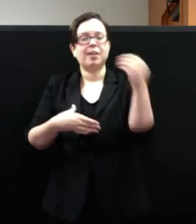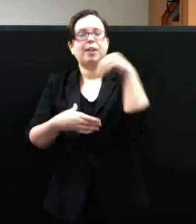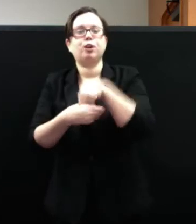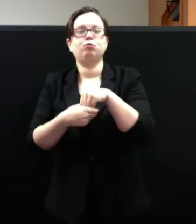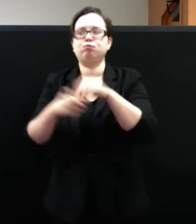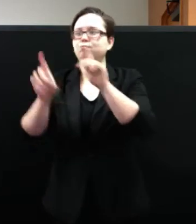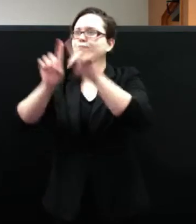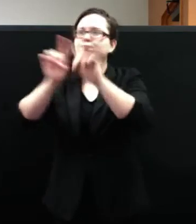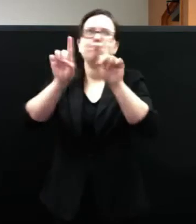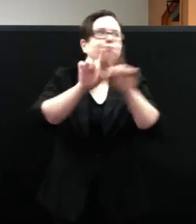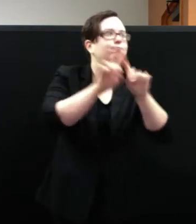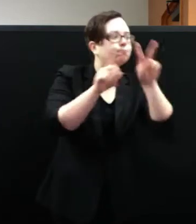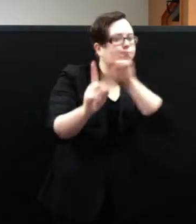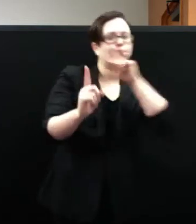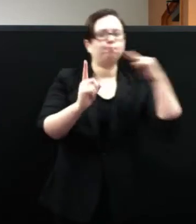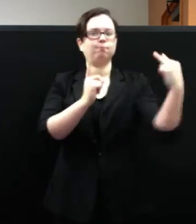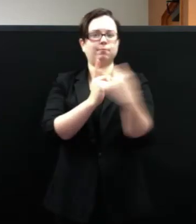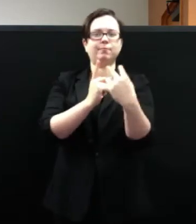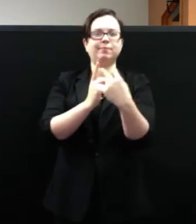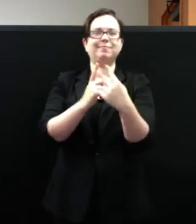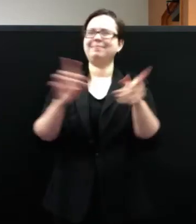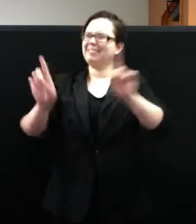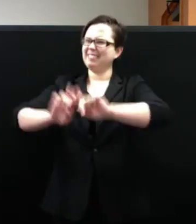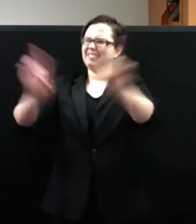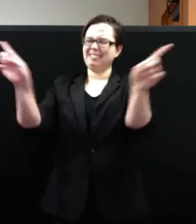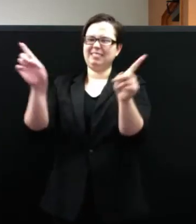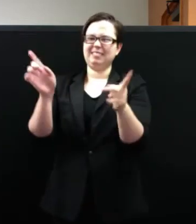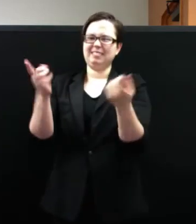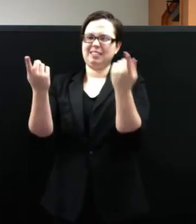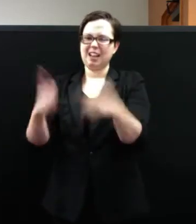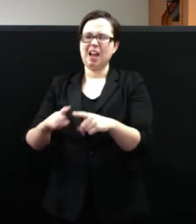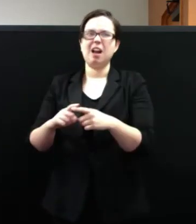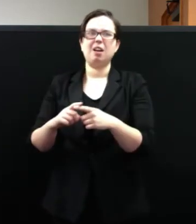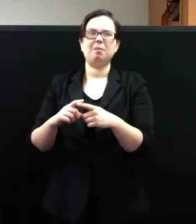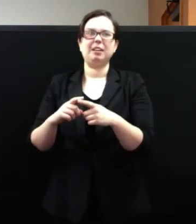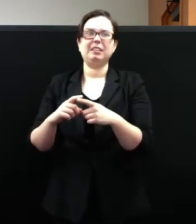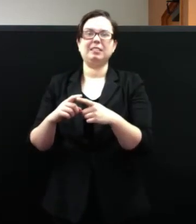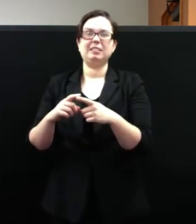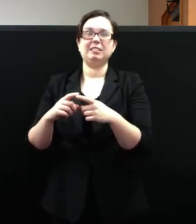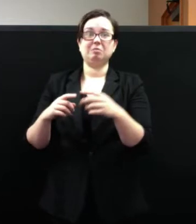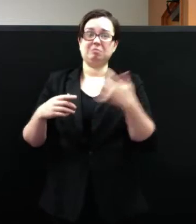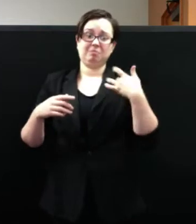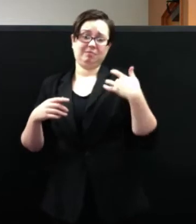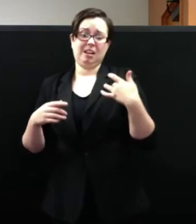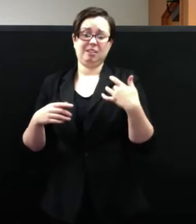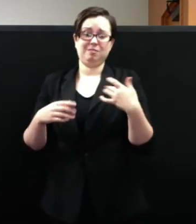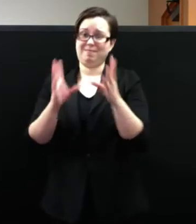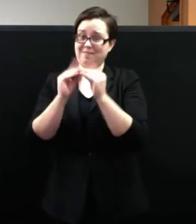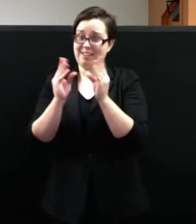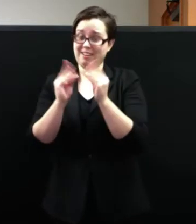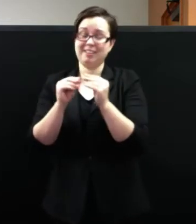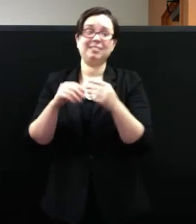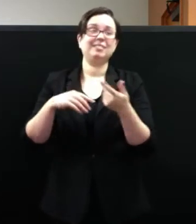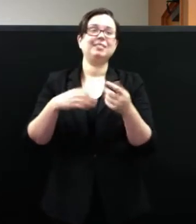view. And so that's a really different outcome from what usually happens in meetings, isn't it? So these drawings can contain 20 or more nodes,